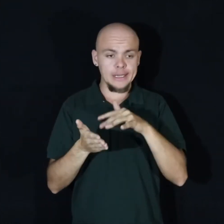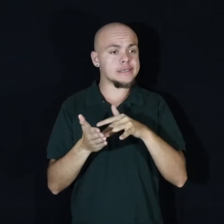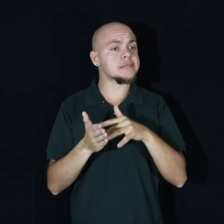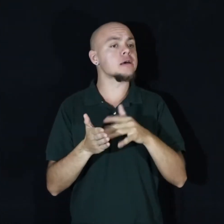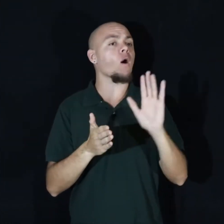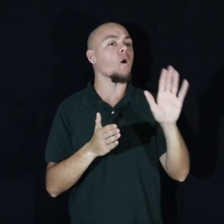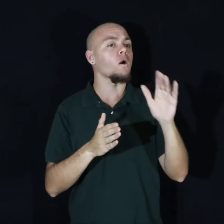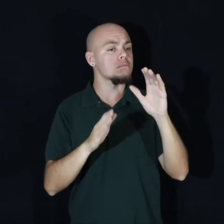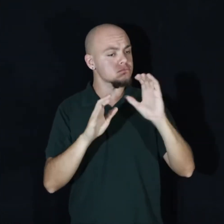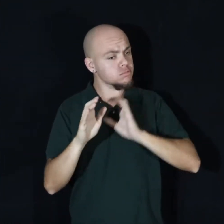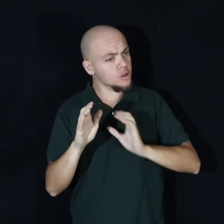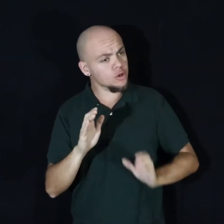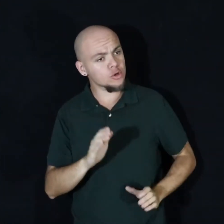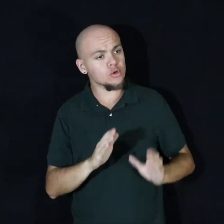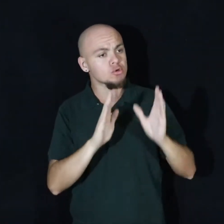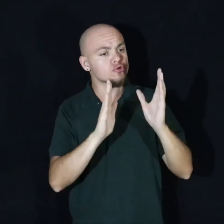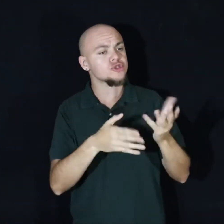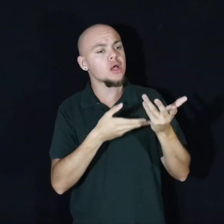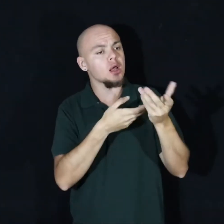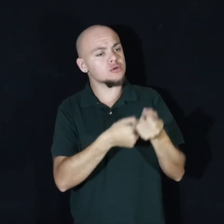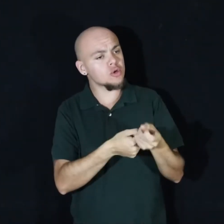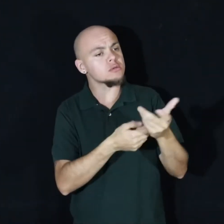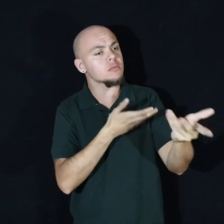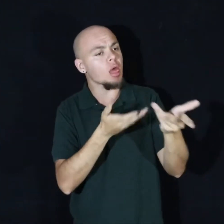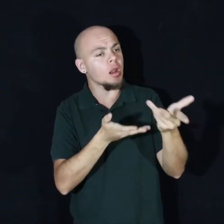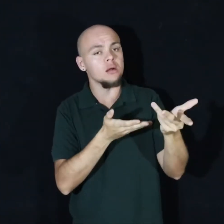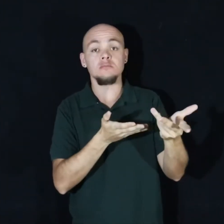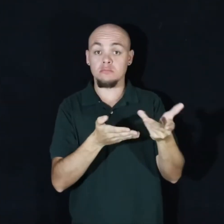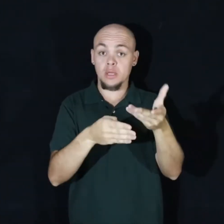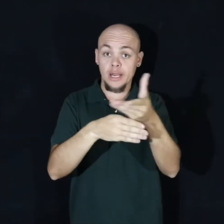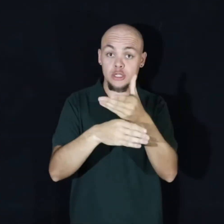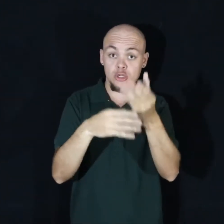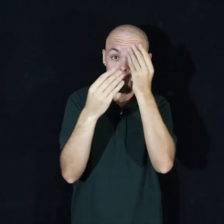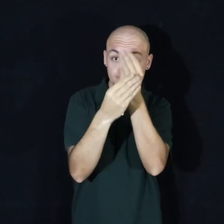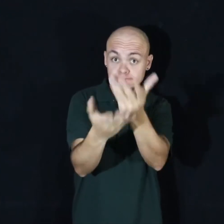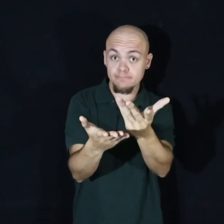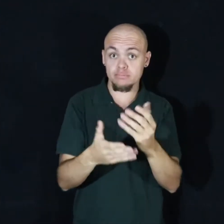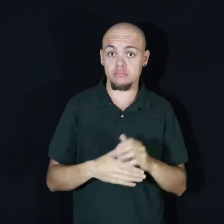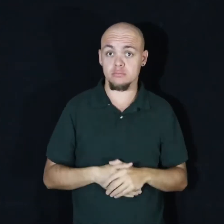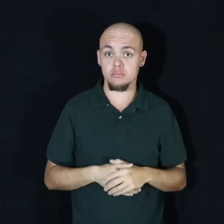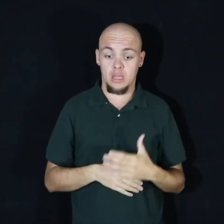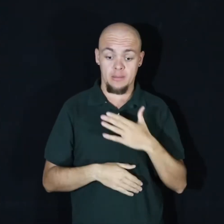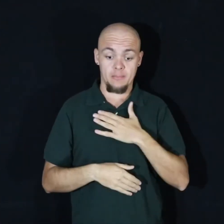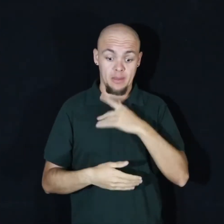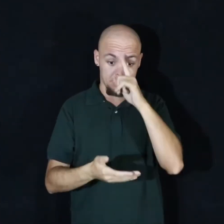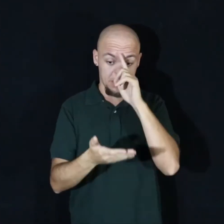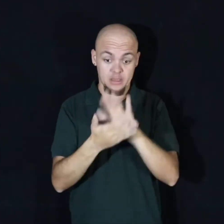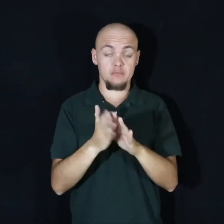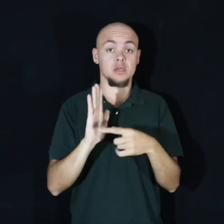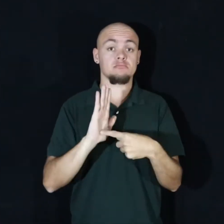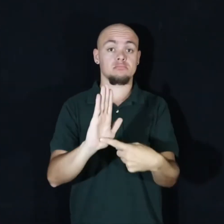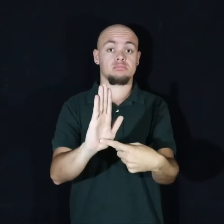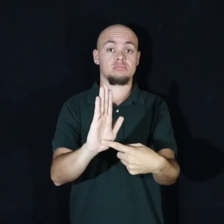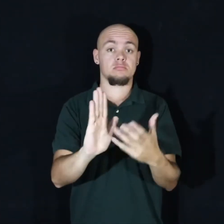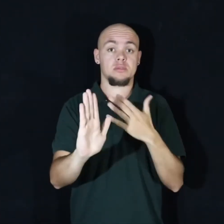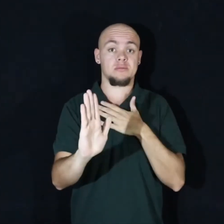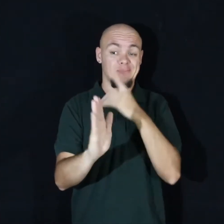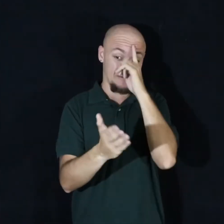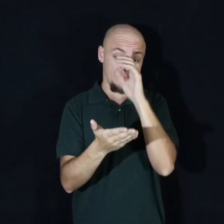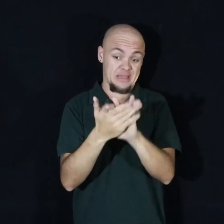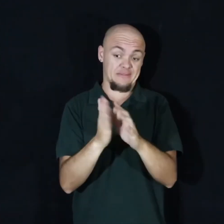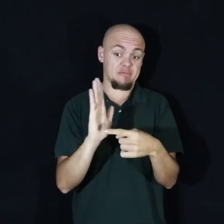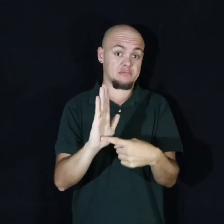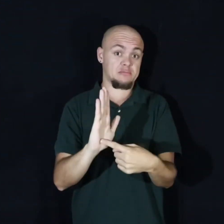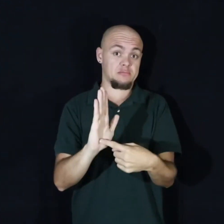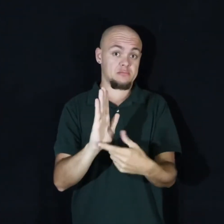what I study, based upon the interactions that I have with other fellow Christians that I trust very much. I share that with you. I openly take my stance